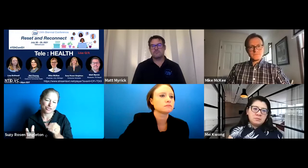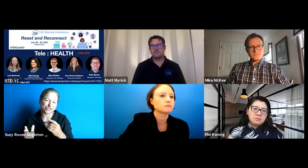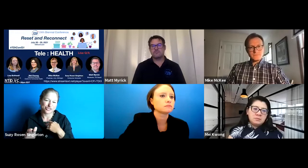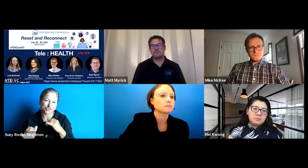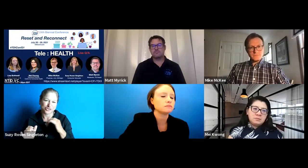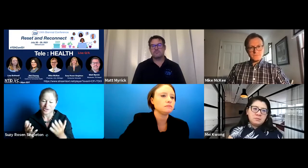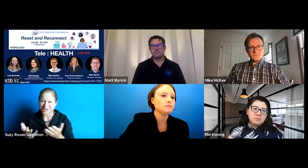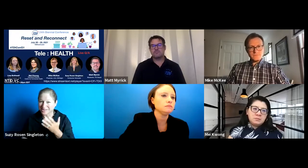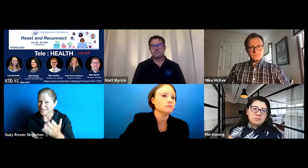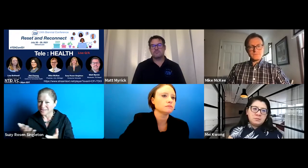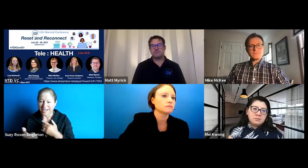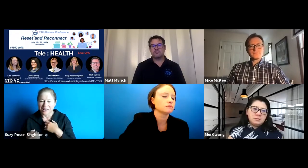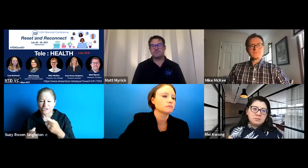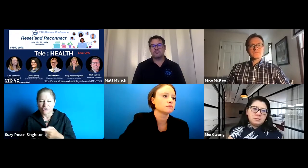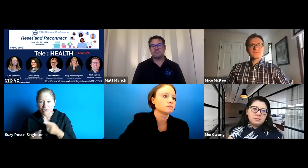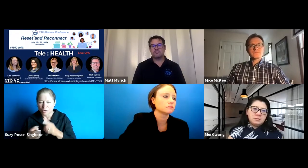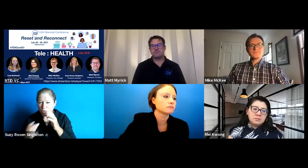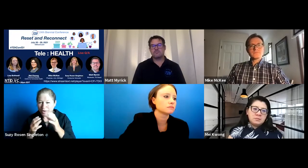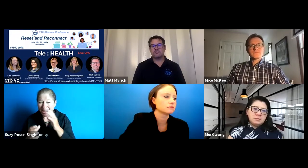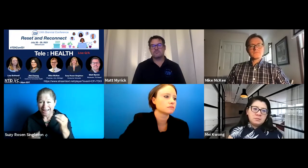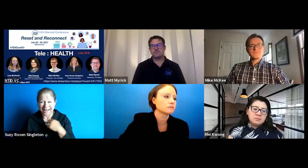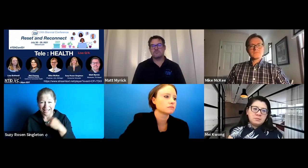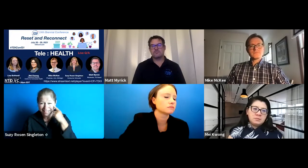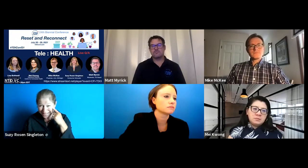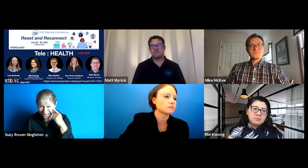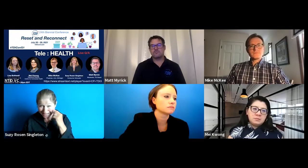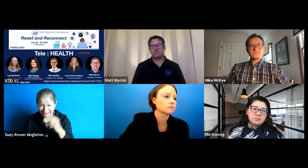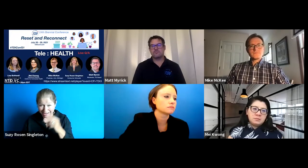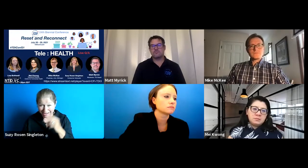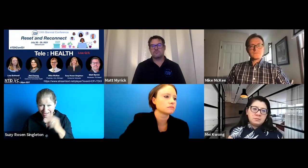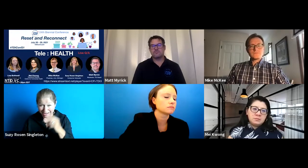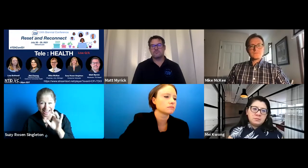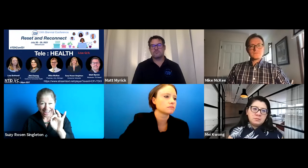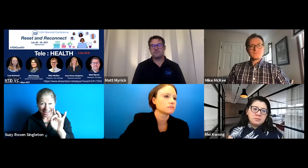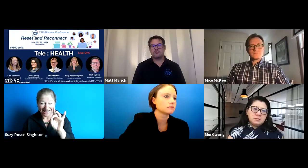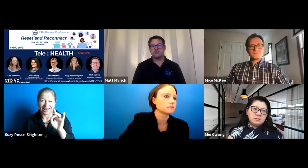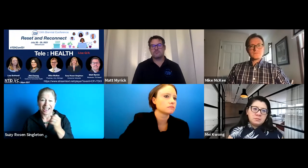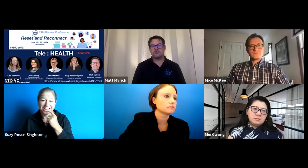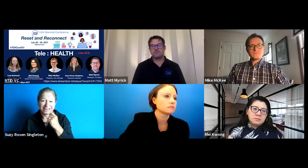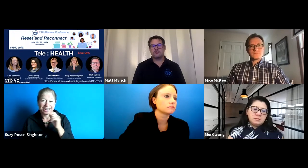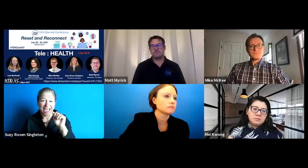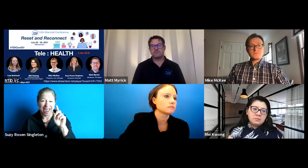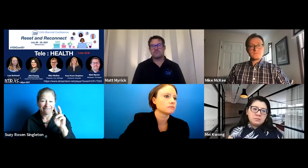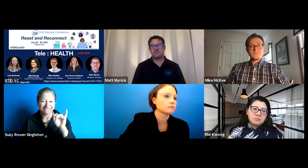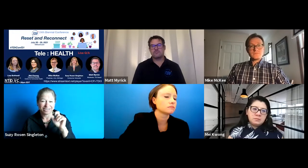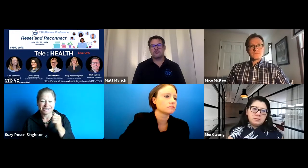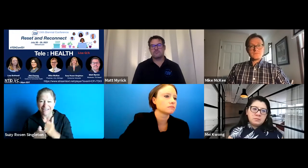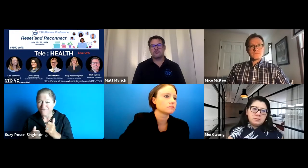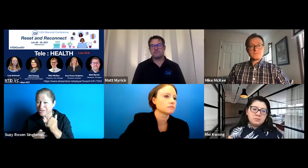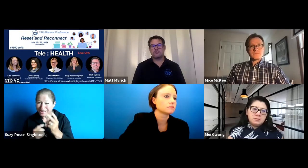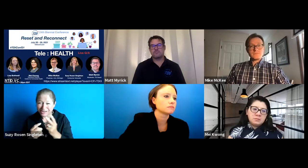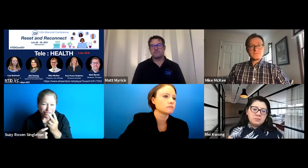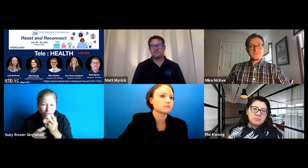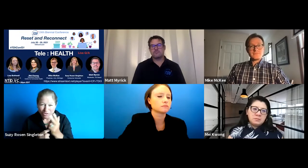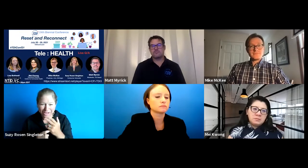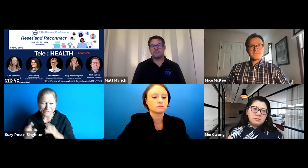particularly for an unscheduled appointment, to pull in an interpreter to that. So I struggled to communicate. I think